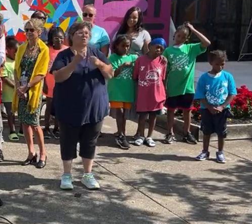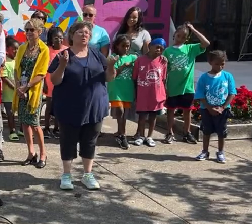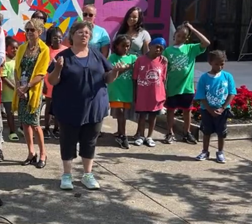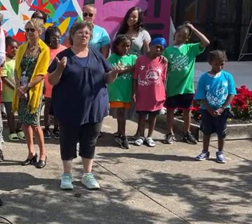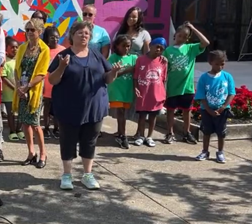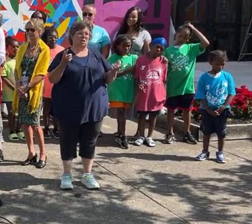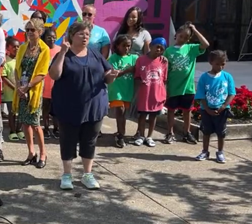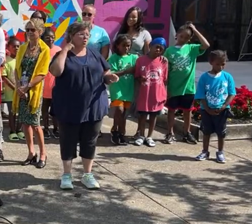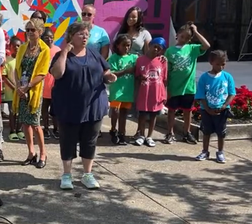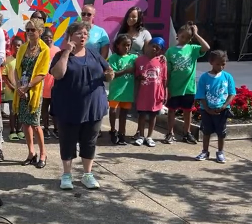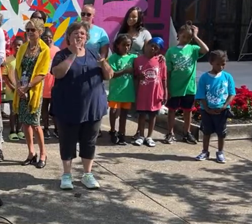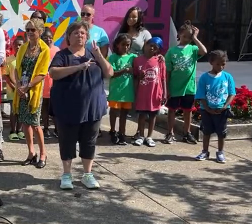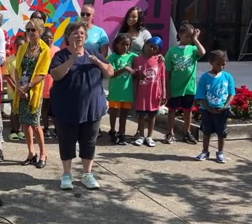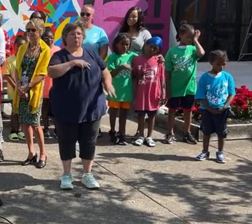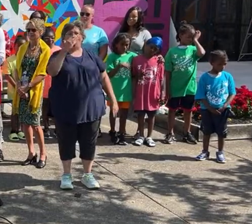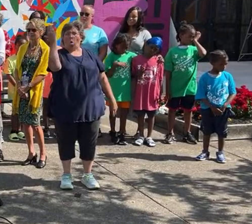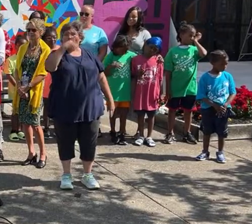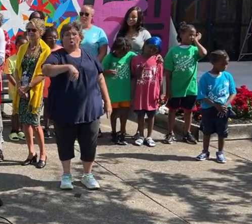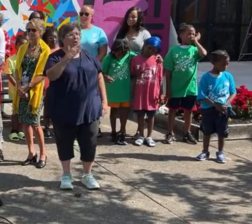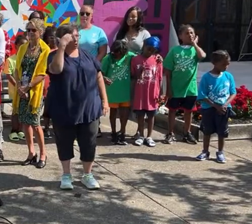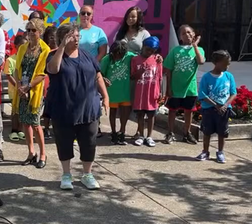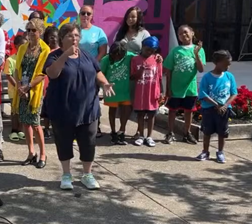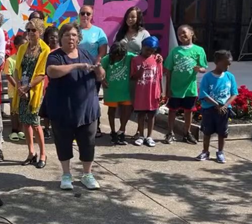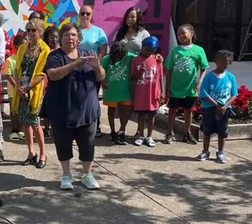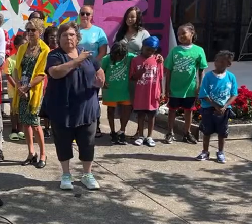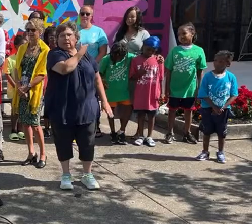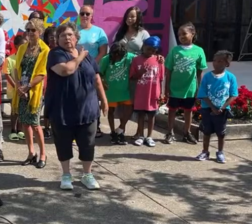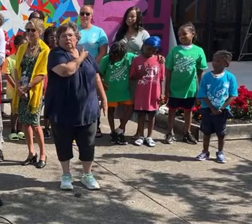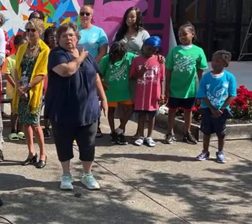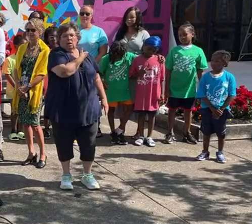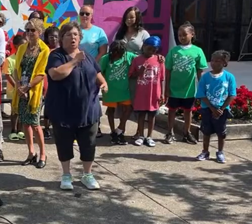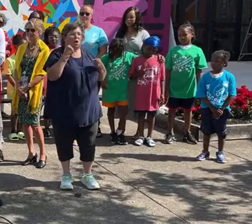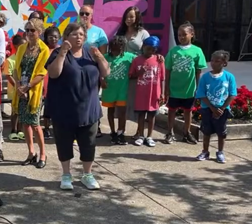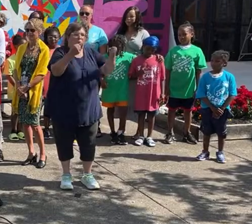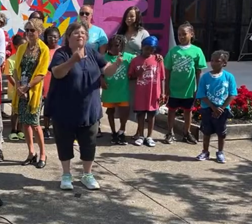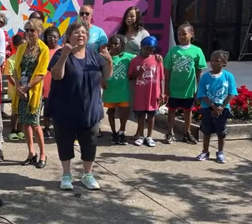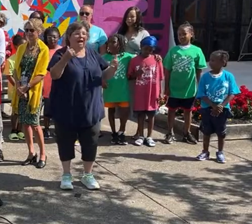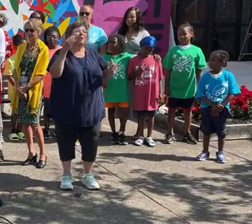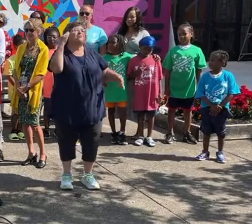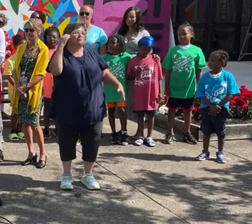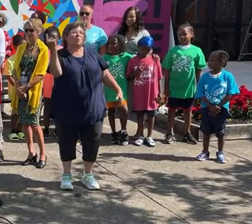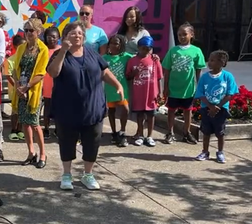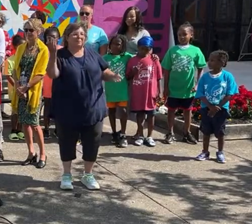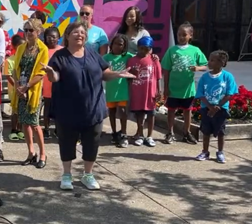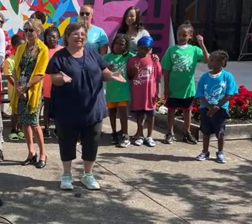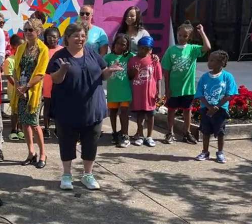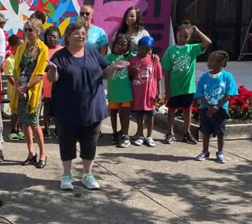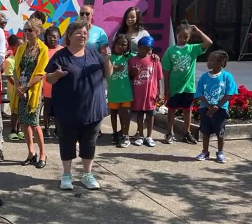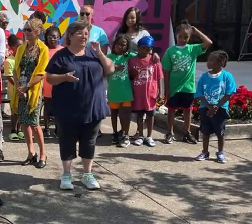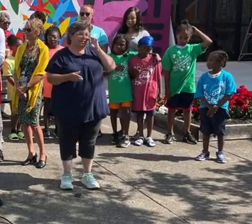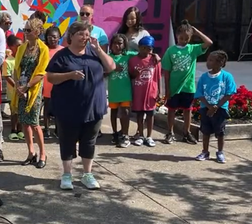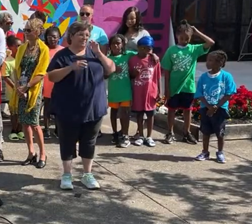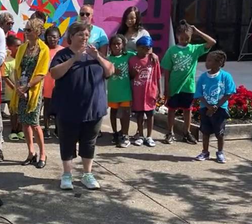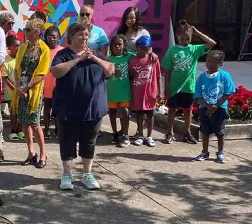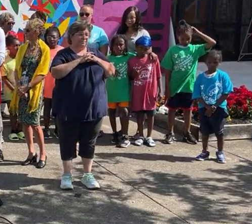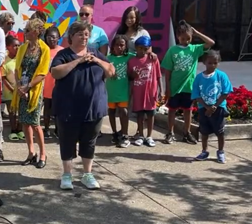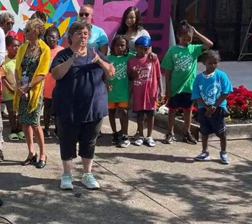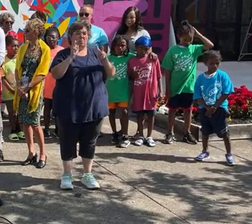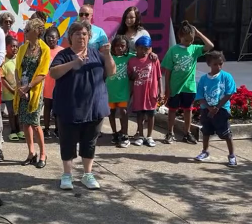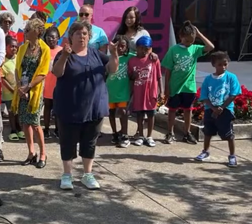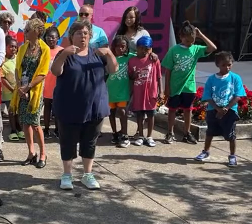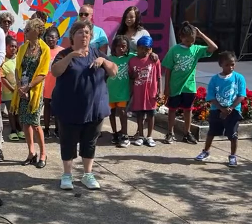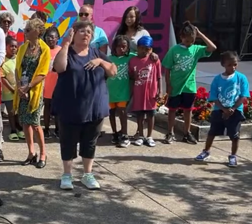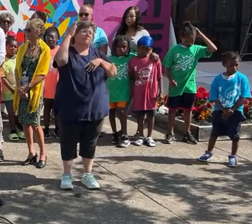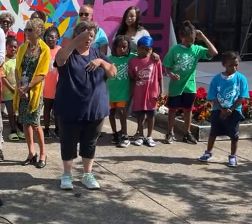just, you heard, some people didn't even really know what it was. When you drive by this corner, you will know something's here. And when people come here